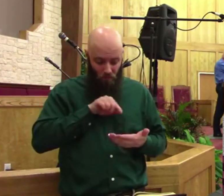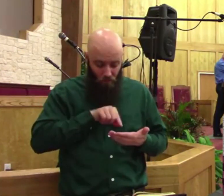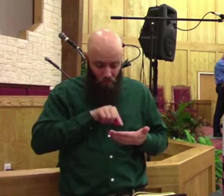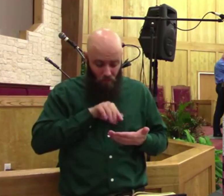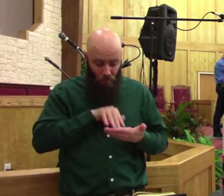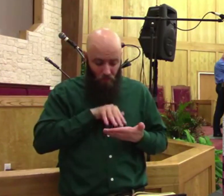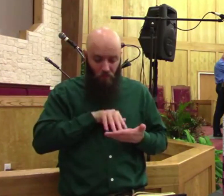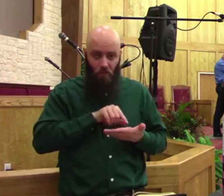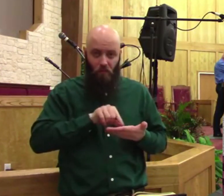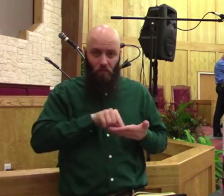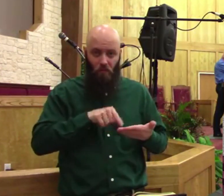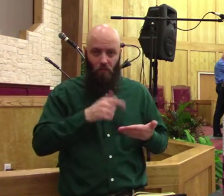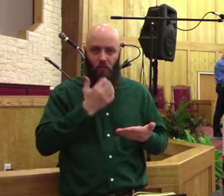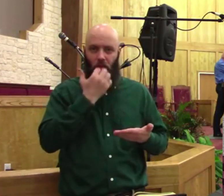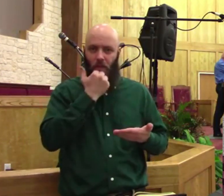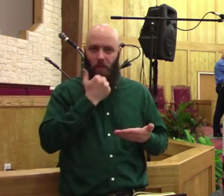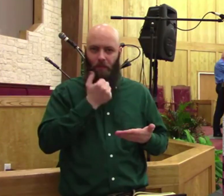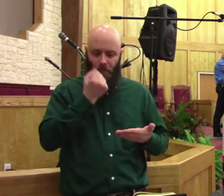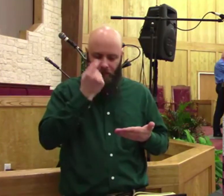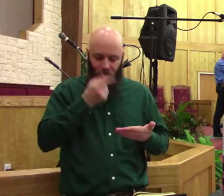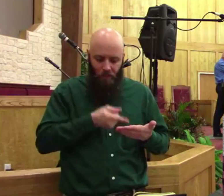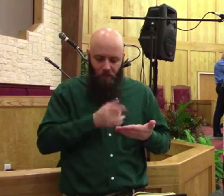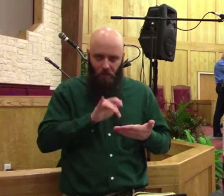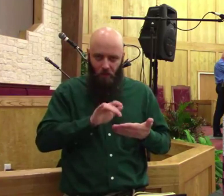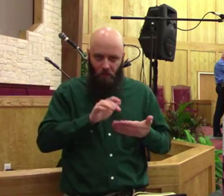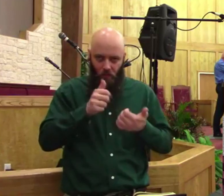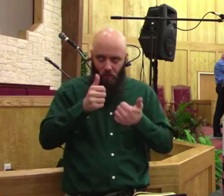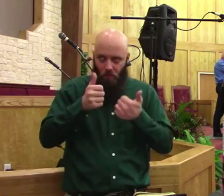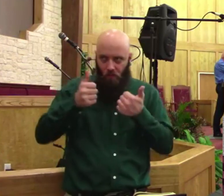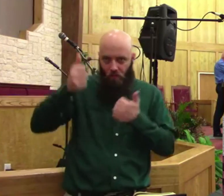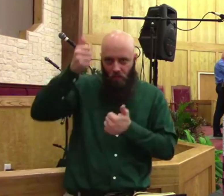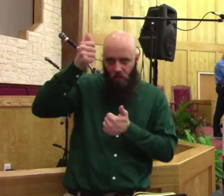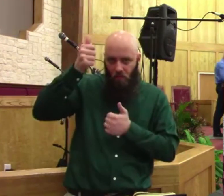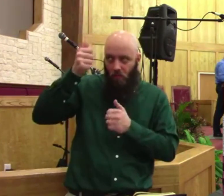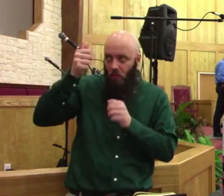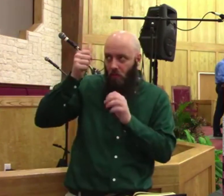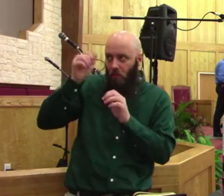its place, in its priority.